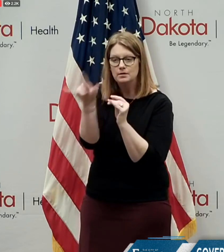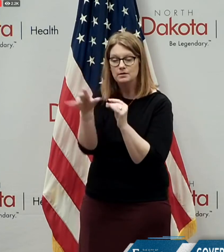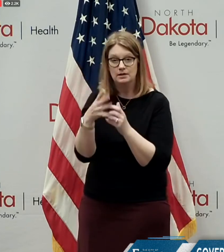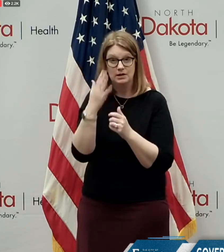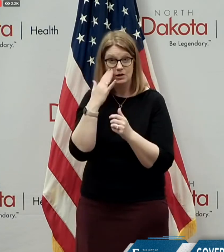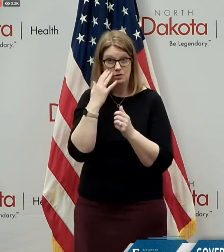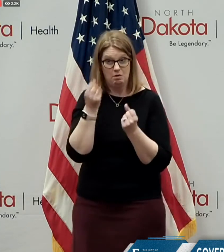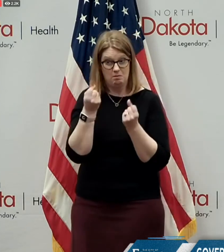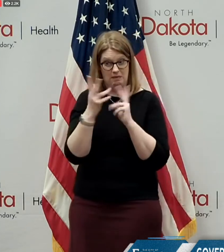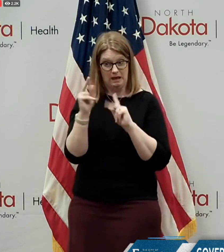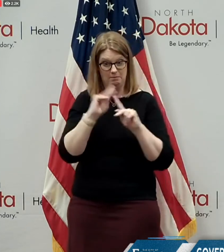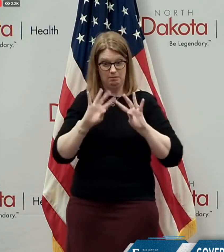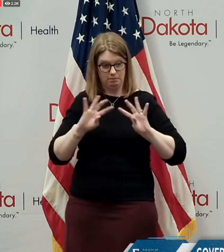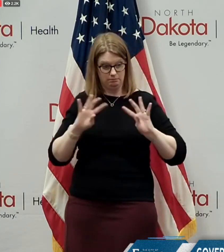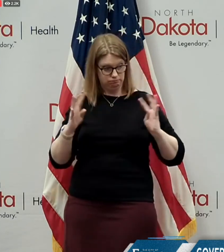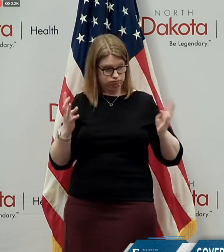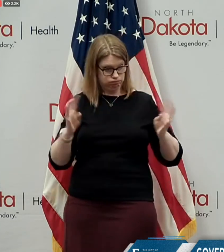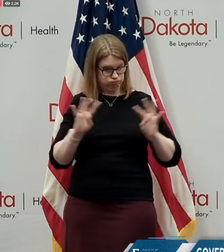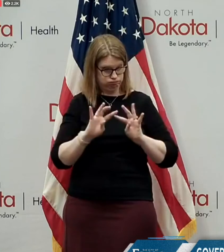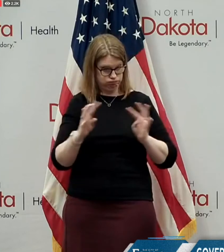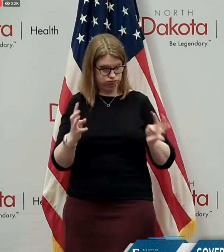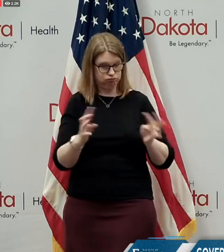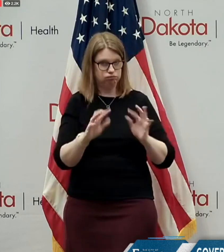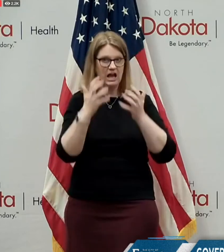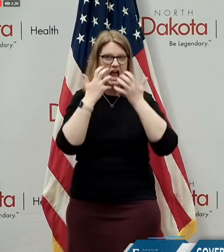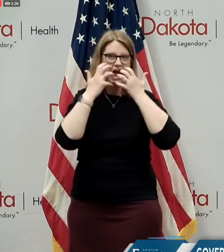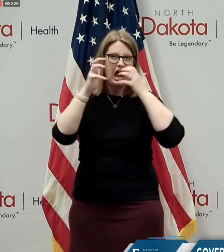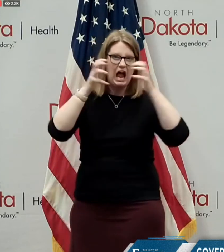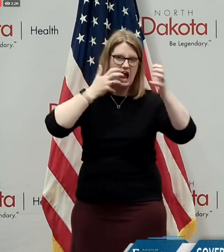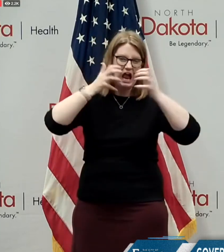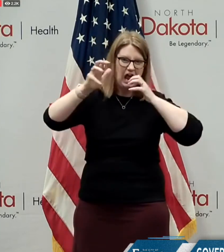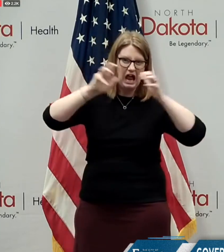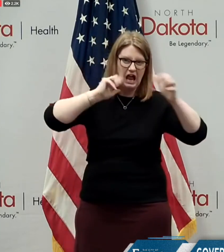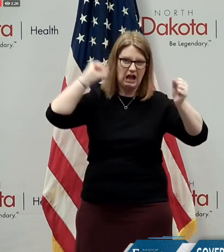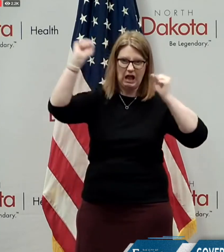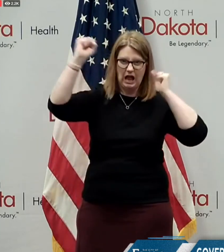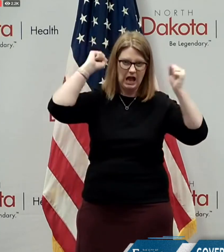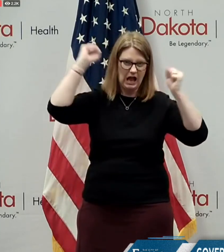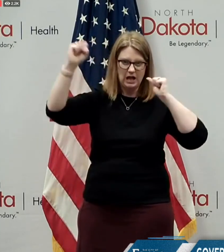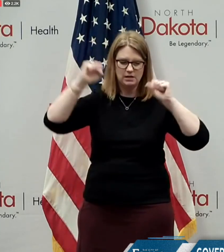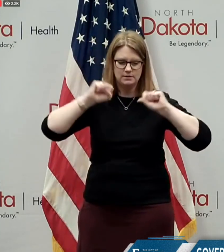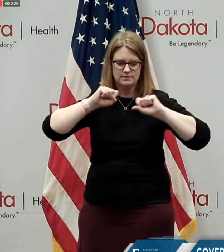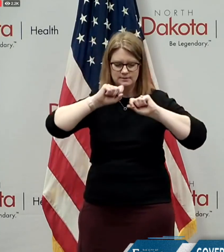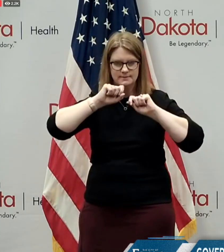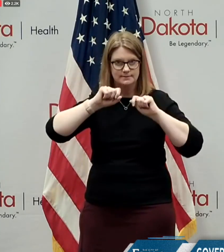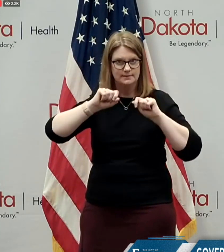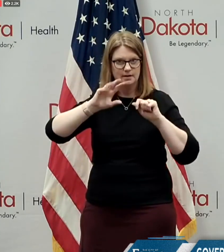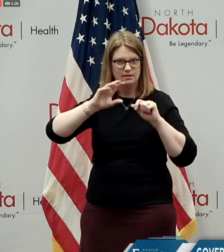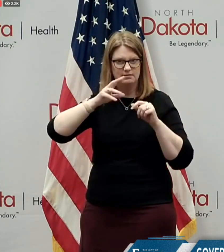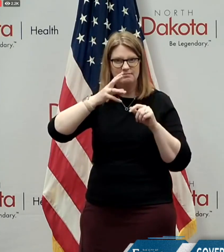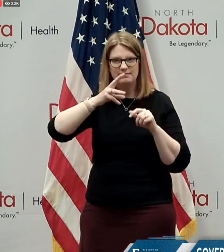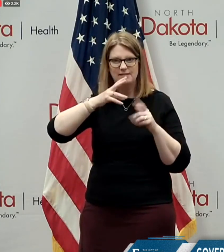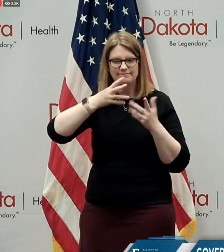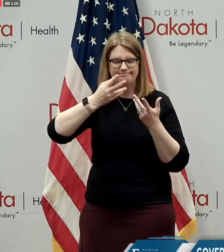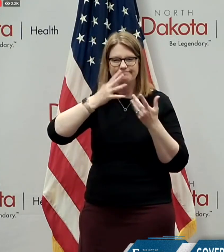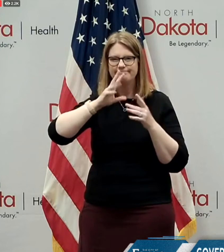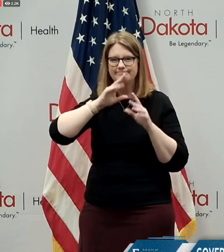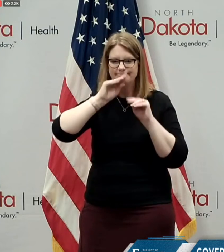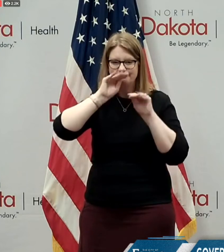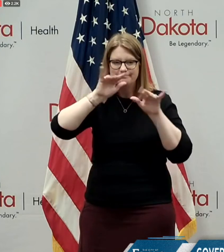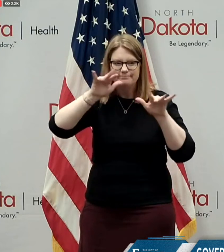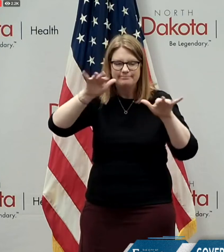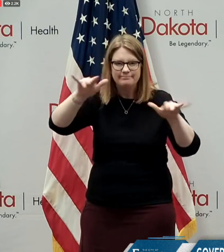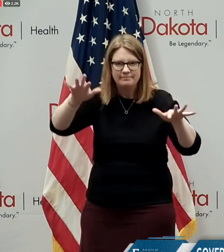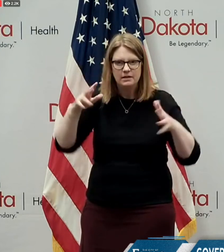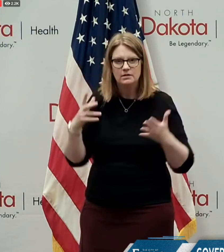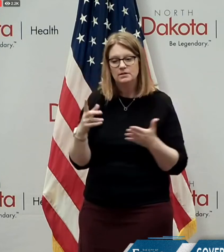people in close proximity for hours at a time, all chanting together. It'll be interesting to see in